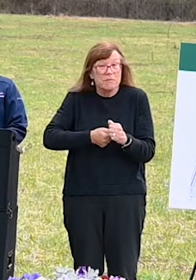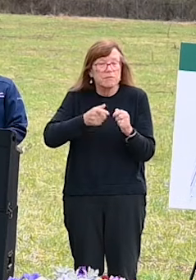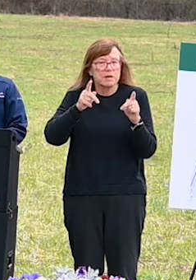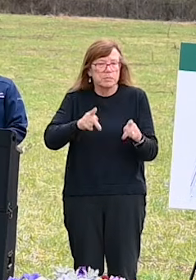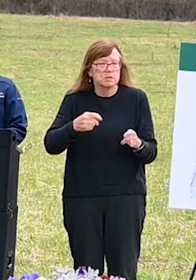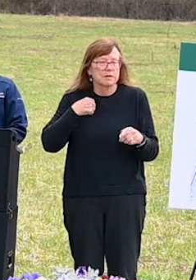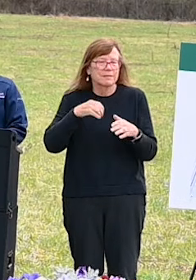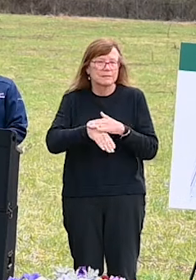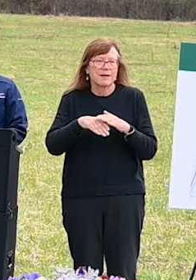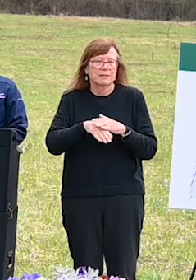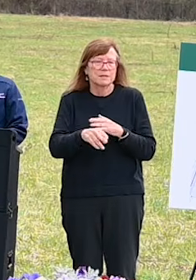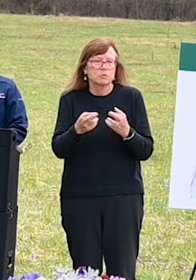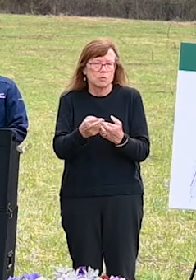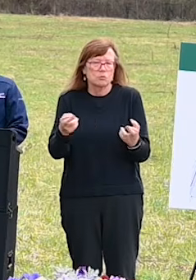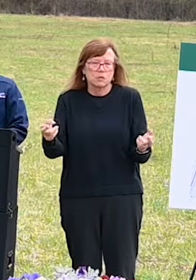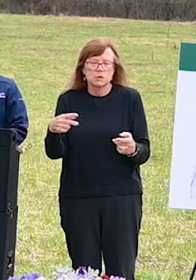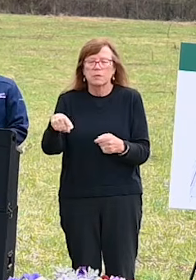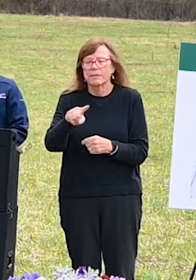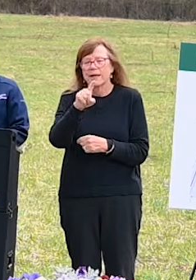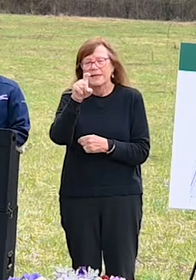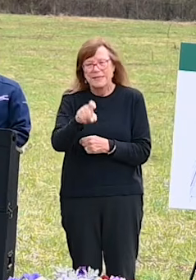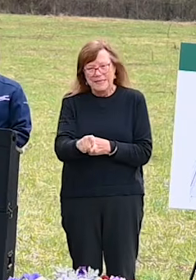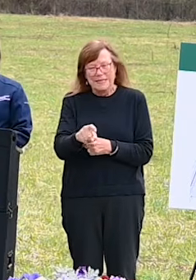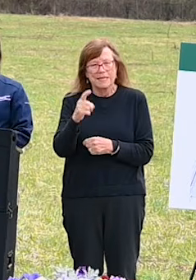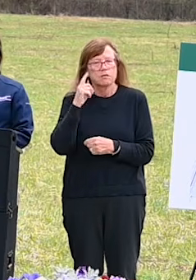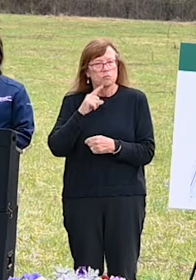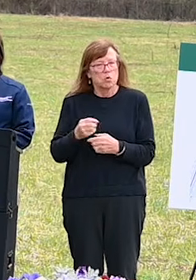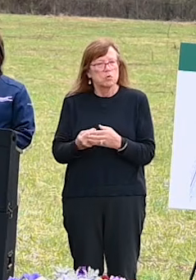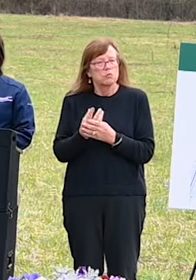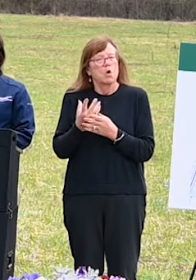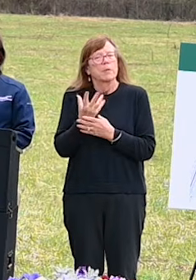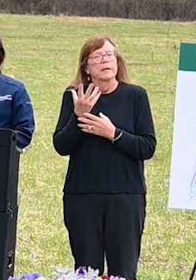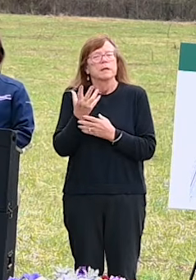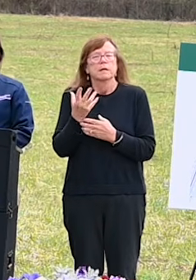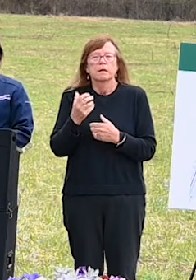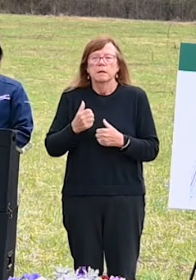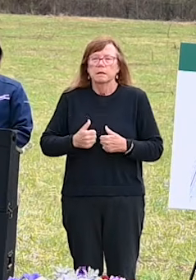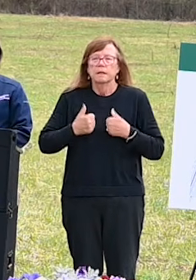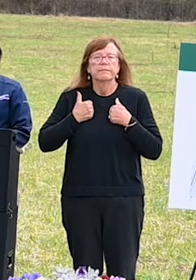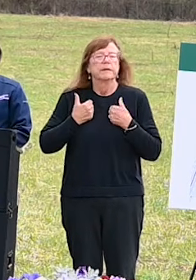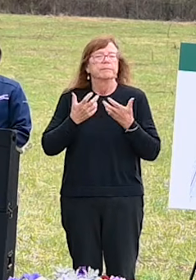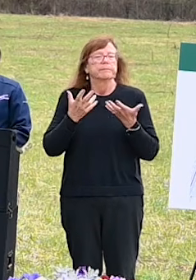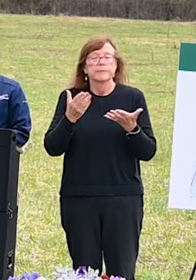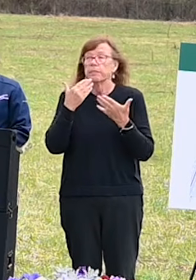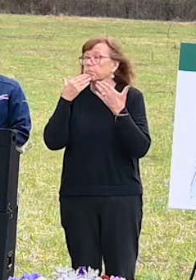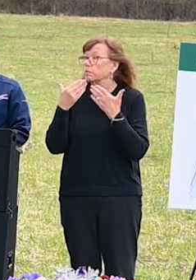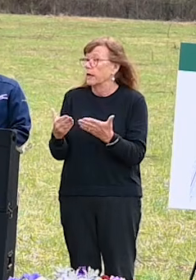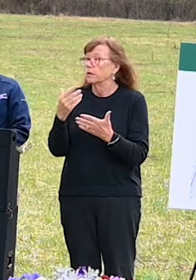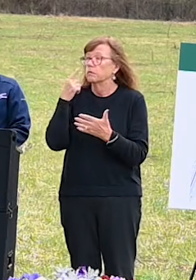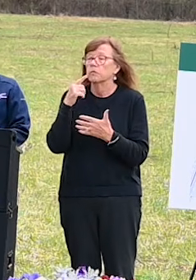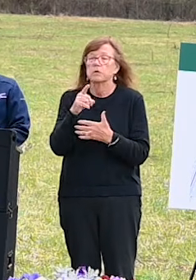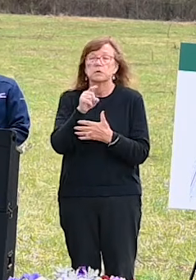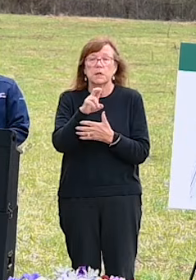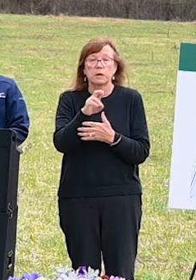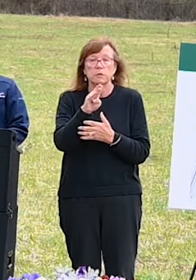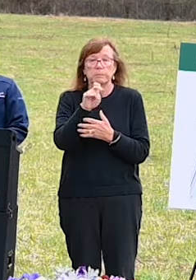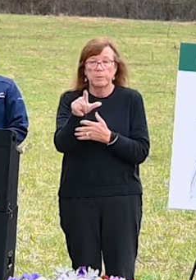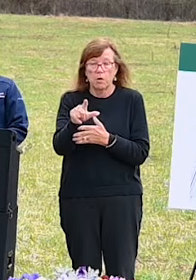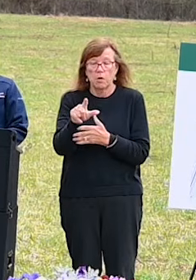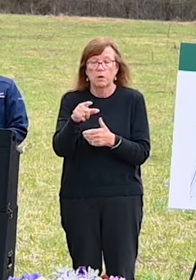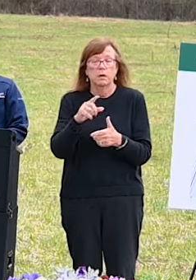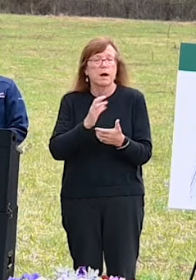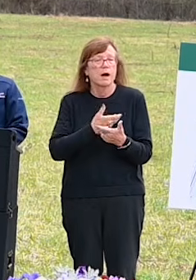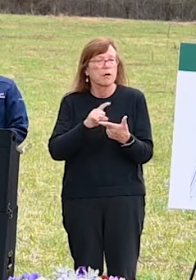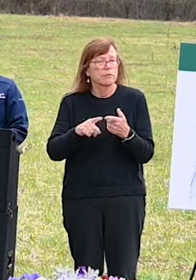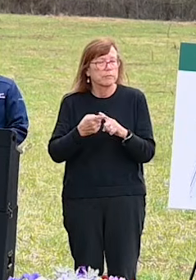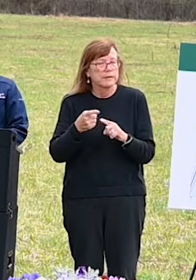the resources they need to thrive. Thank you, Dr. Ball. Thank you for our friends at Recreation and Parks for ensuring that